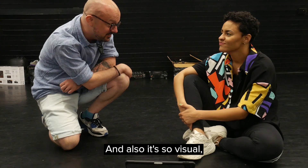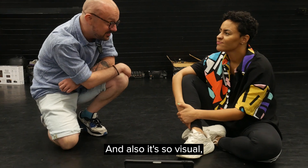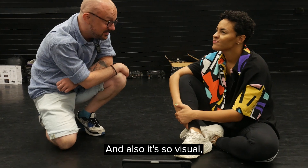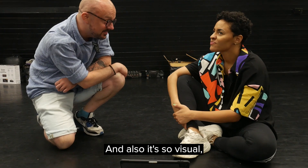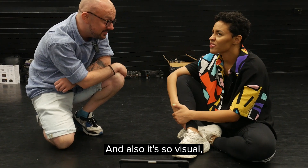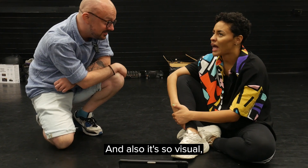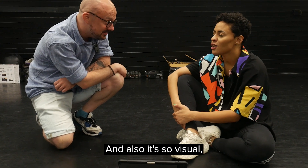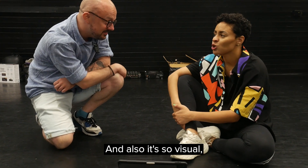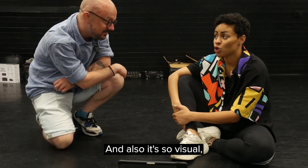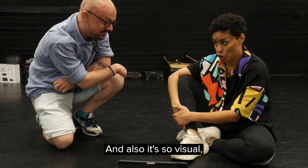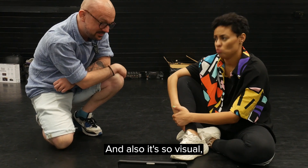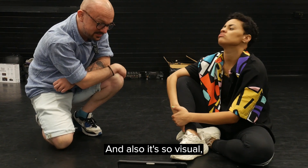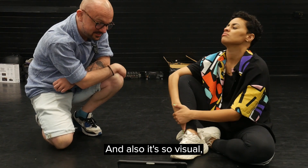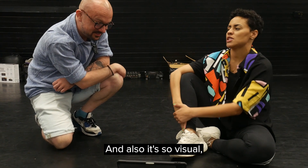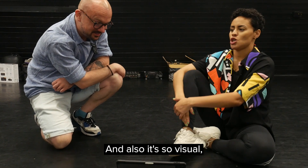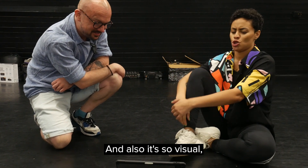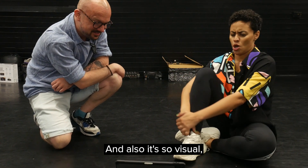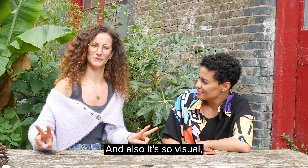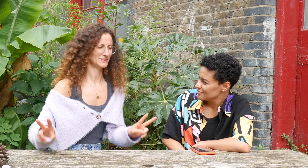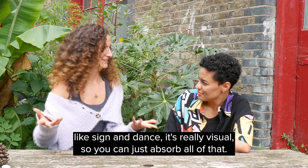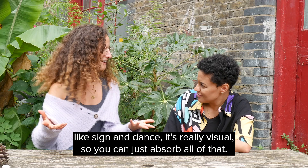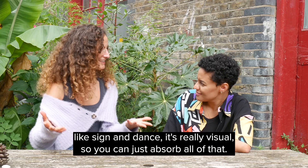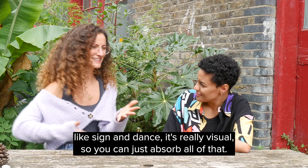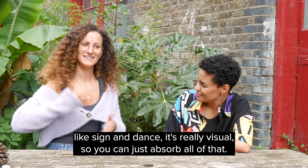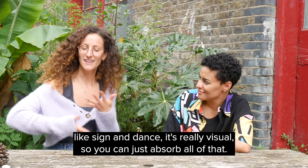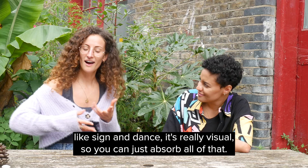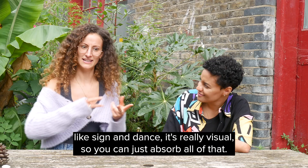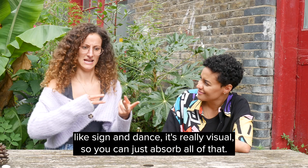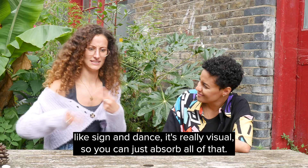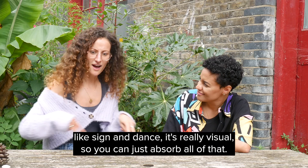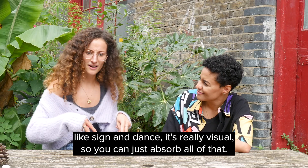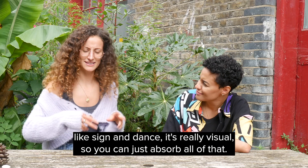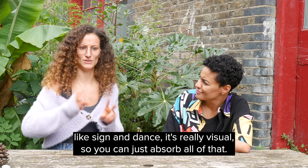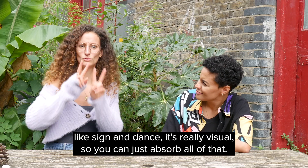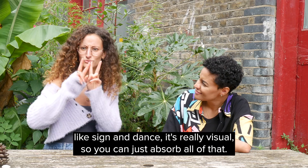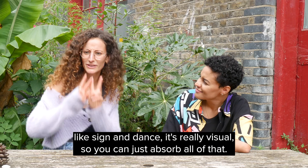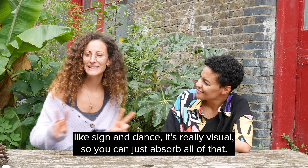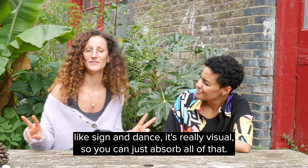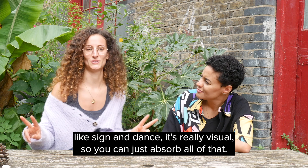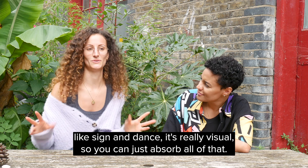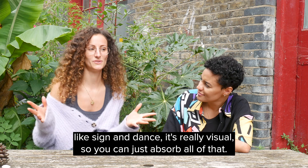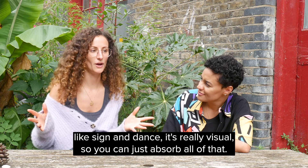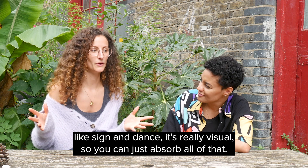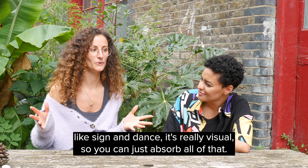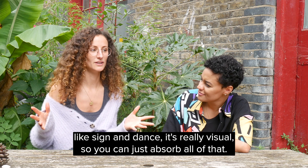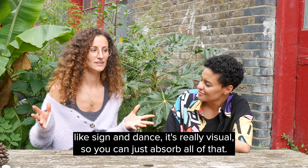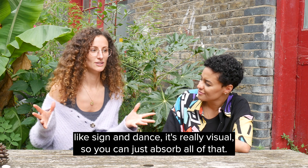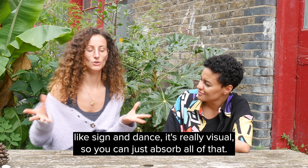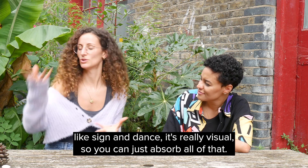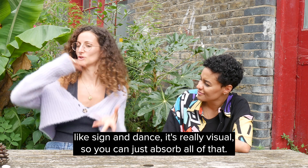And also it's so visual. Like, sign, a dance, it's all really visual. So you can just